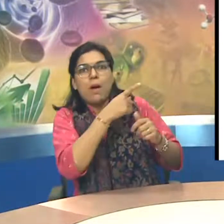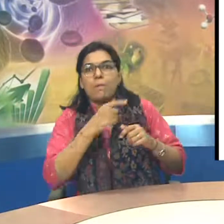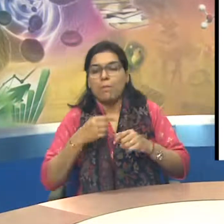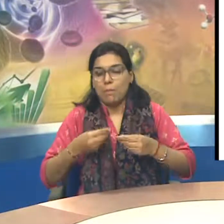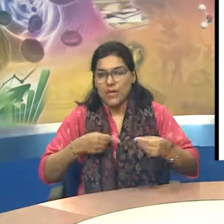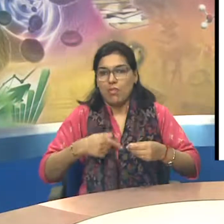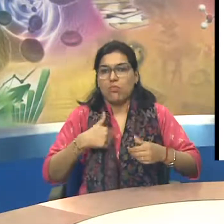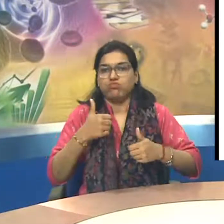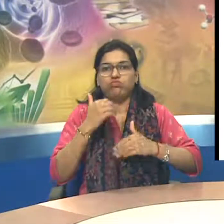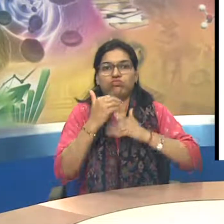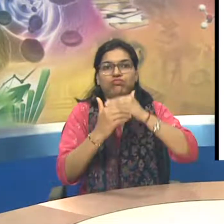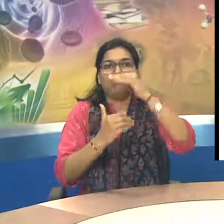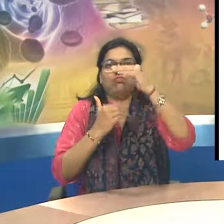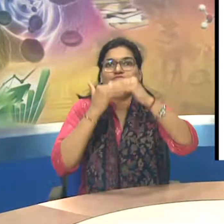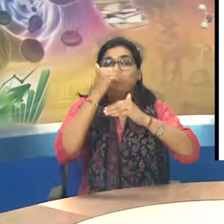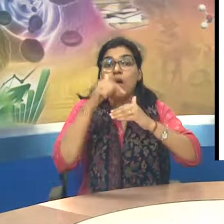create a good